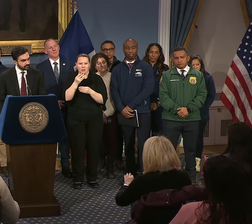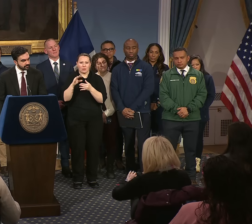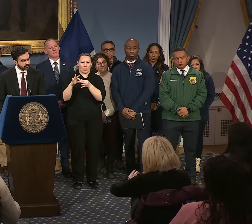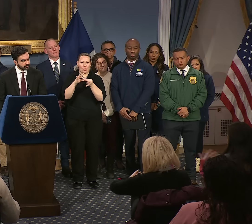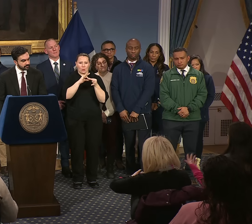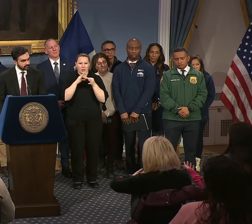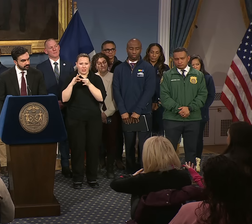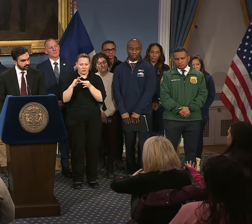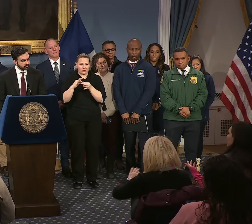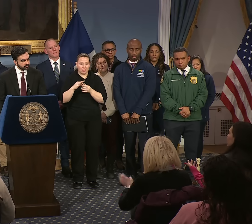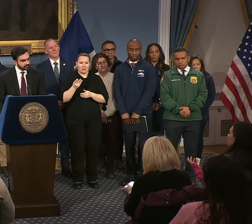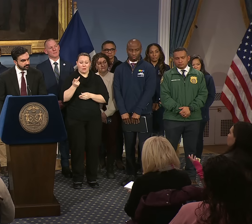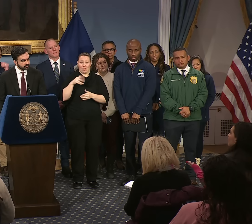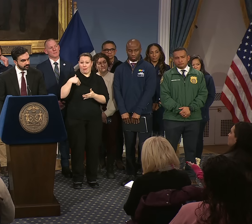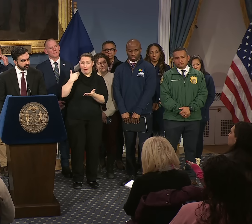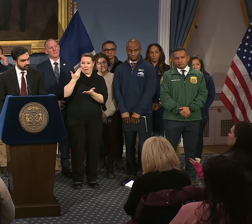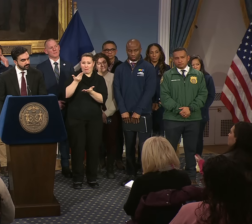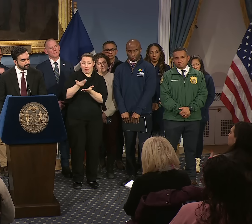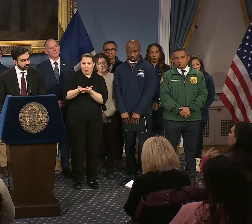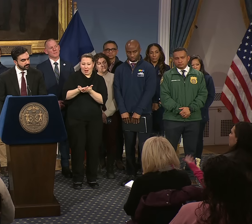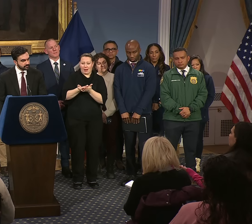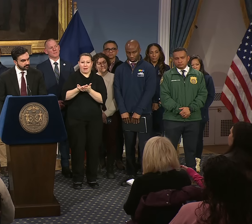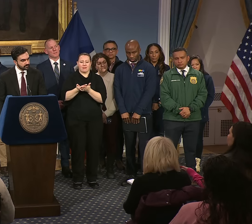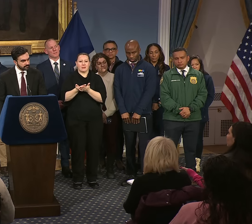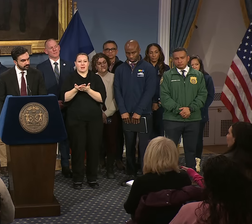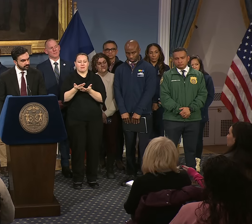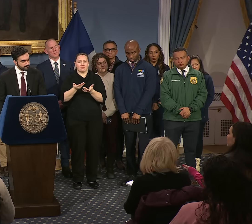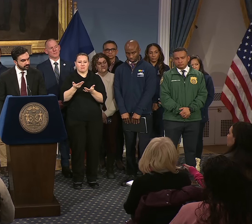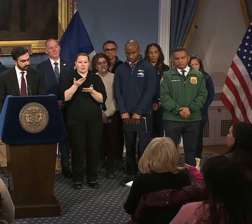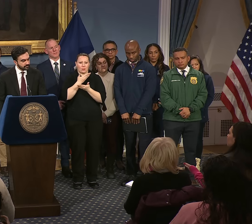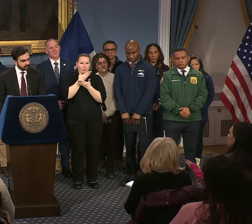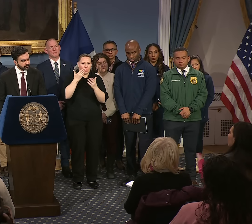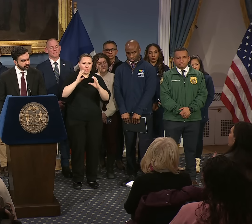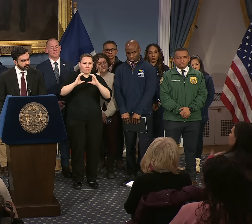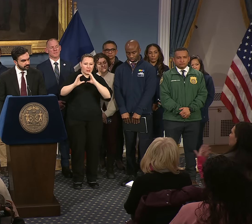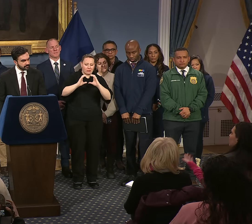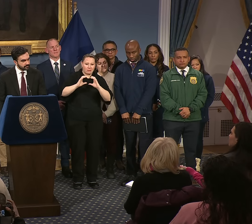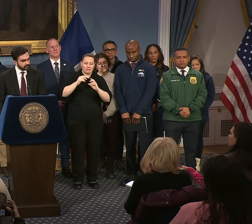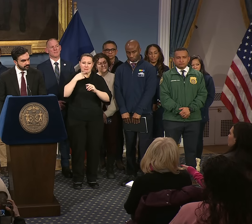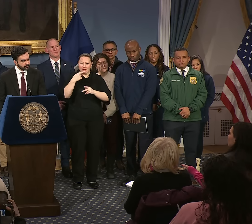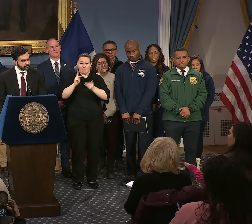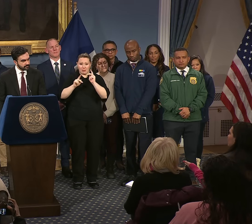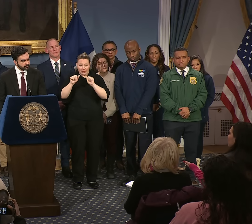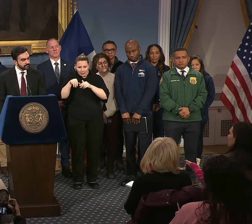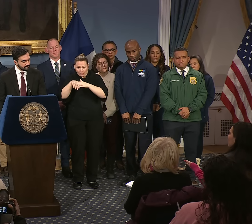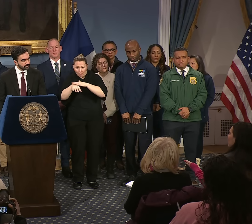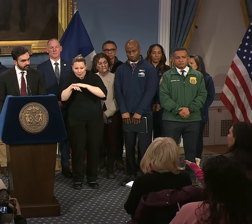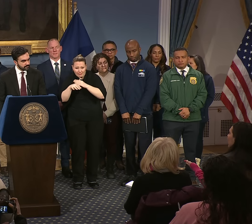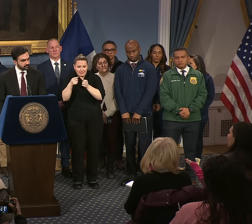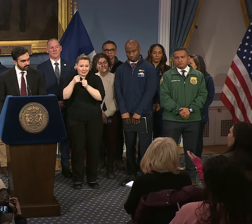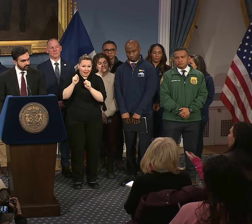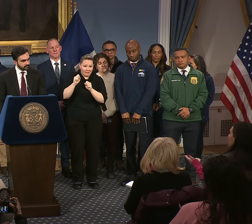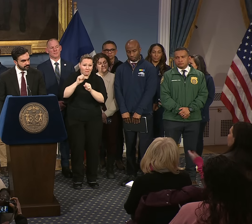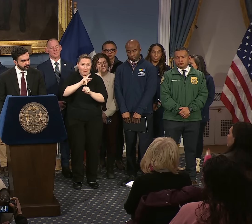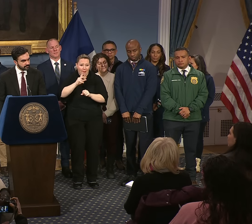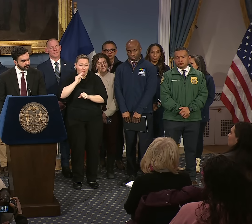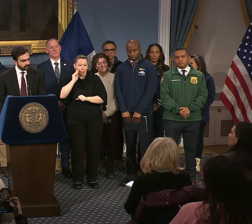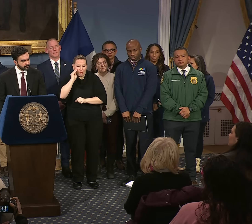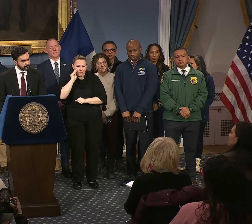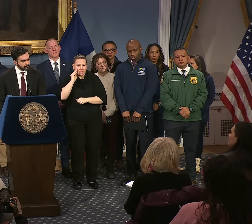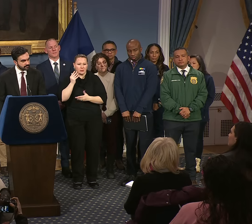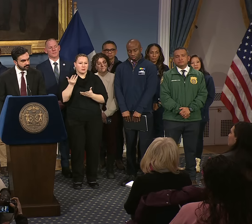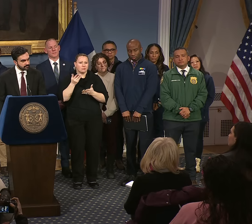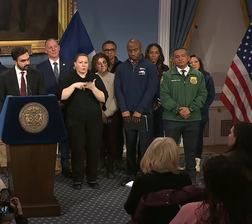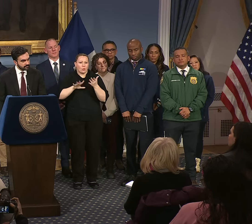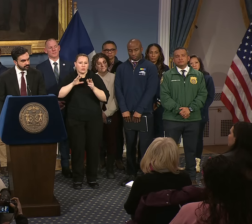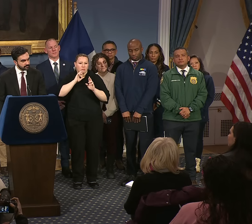with information being communicated to residents, whether it was safe to go back into their homes. Just wanted to get your response on that. And